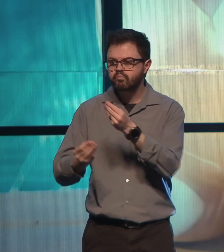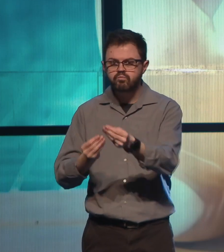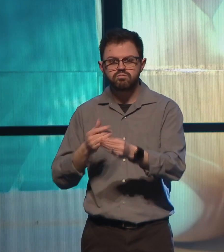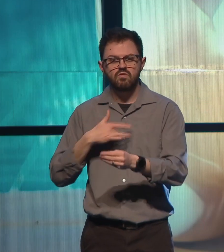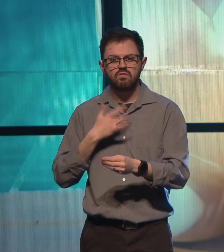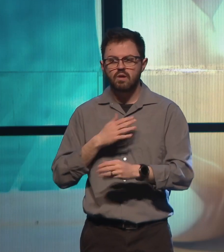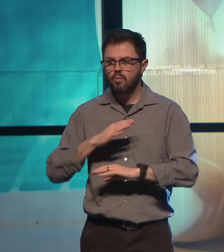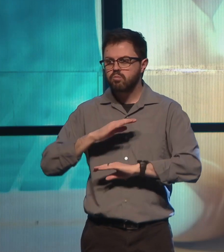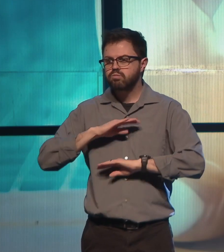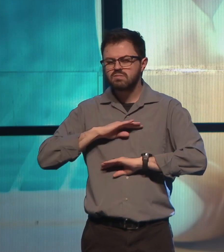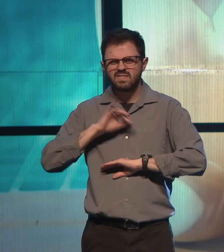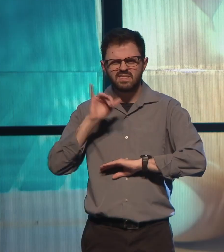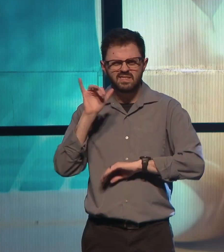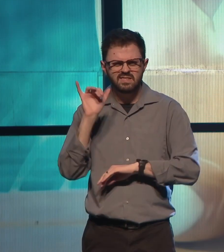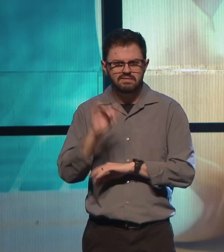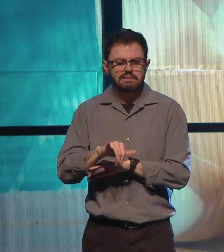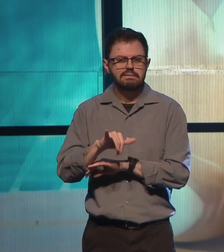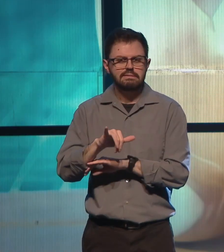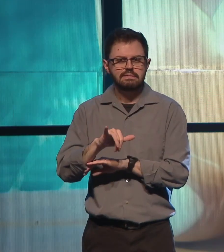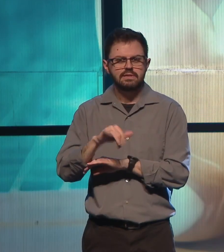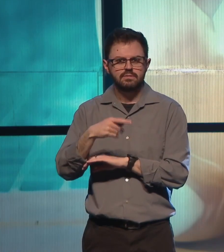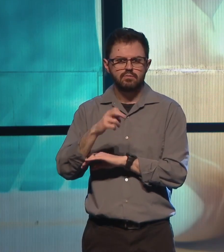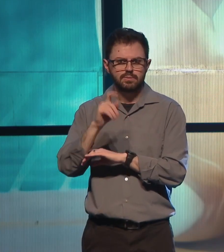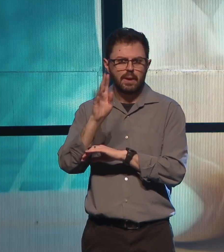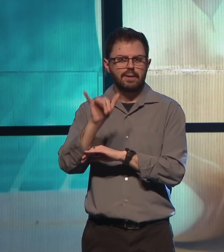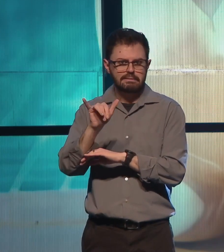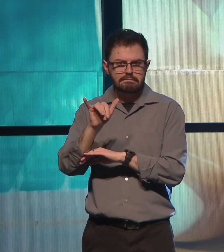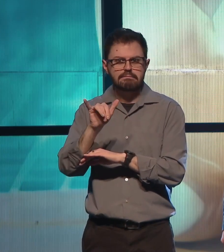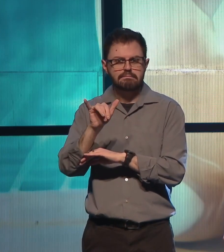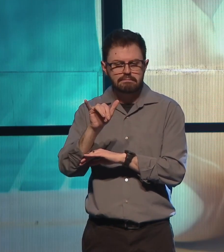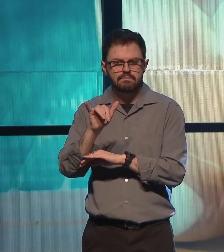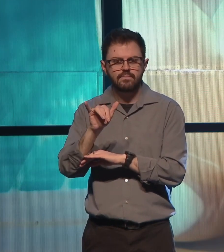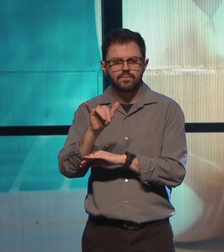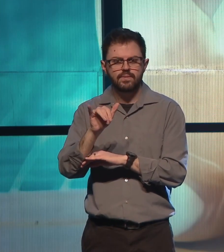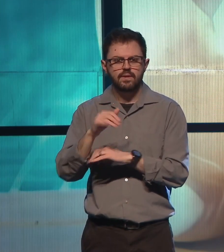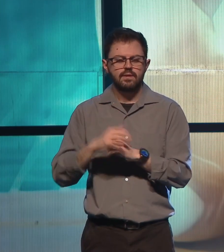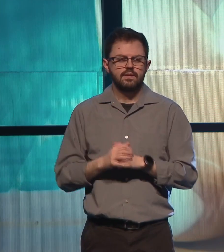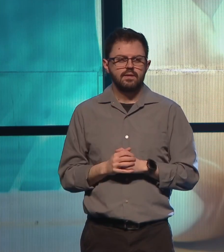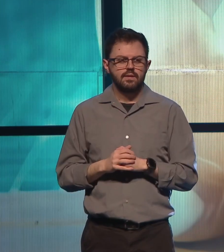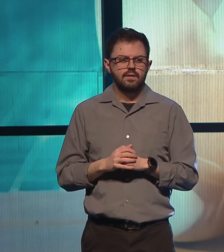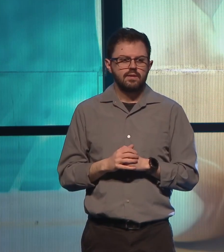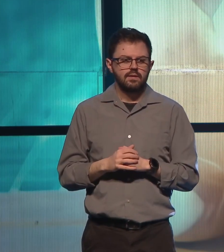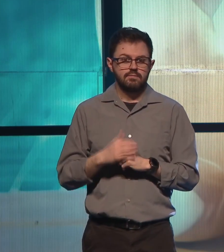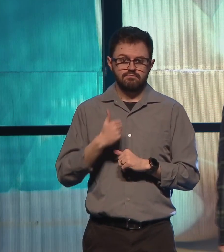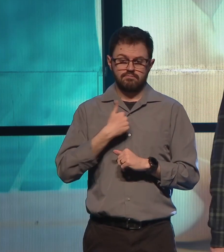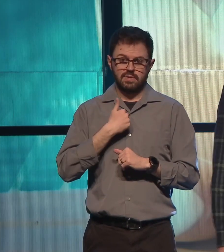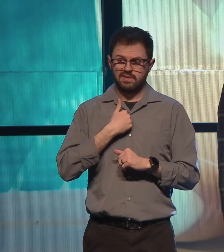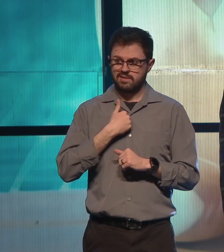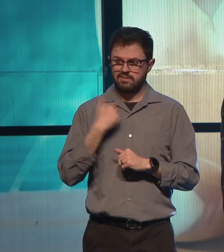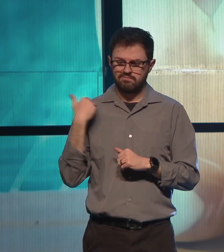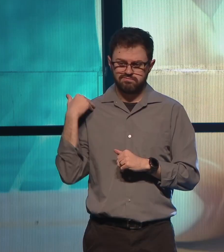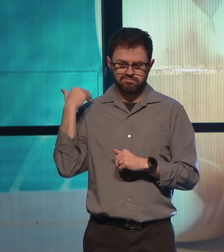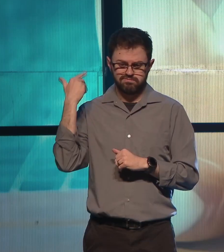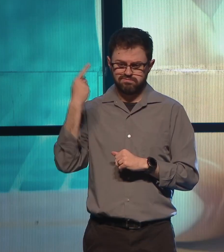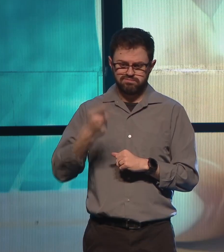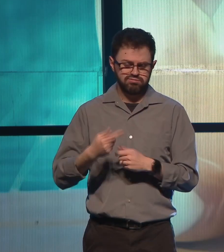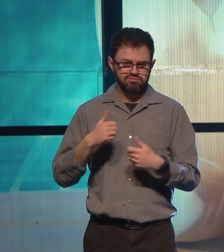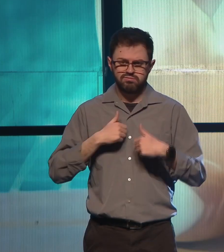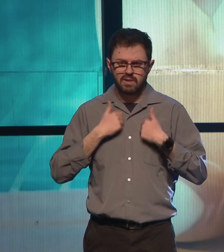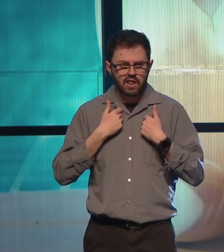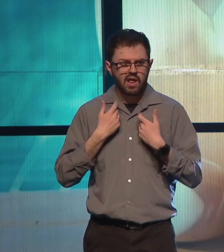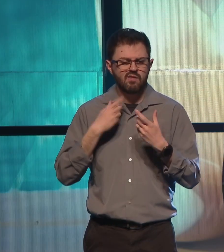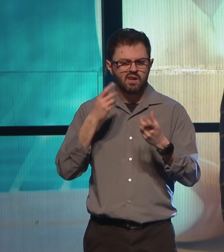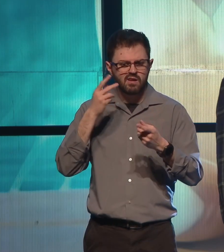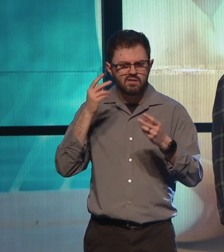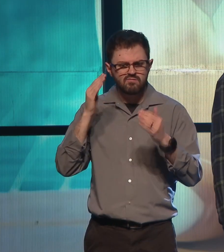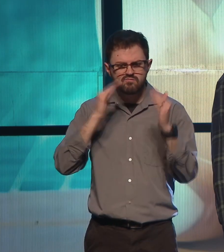content. That's prosperity. I always tell people I've worried a lot about money in my life, right? I've worried a lot about the money I